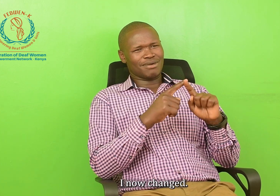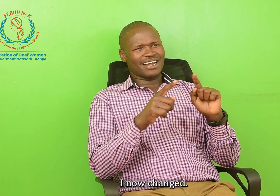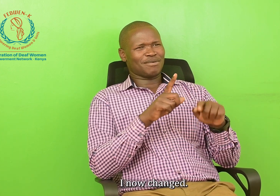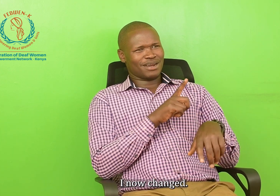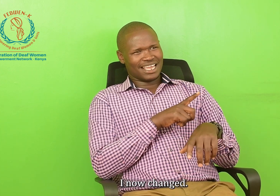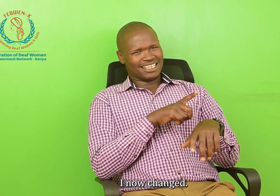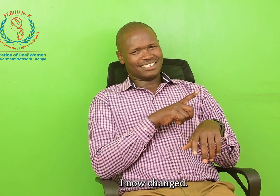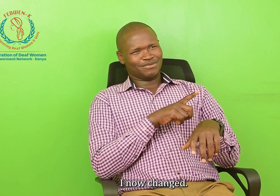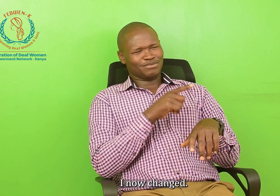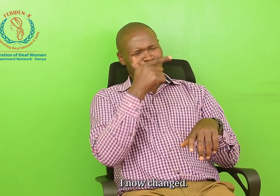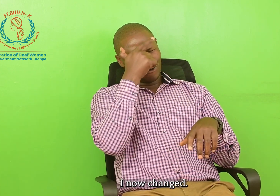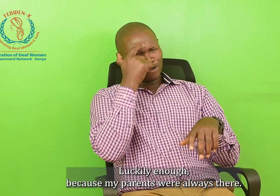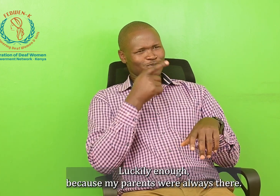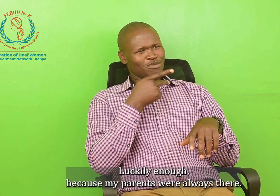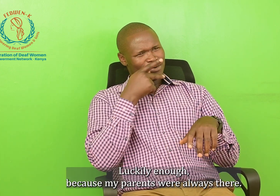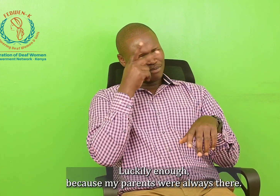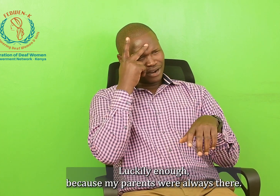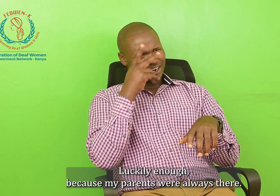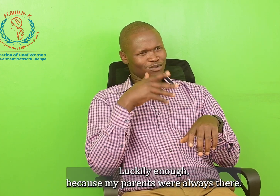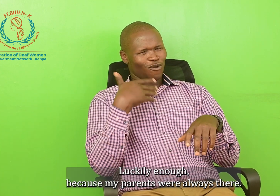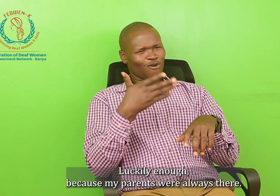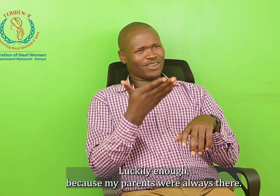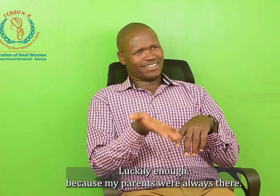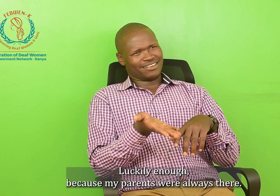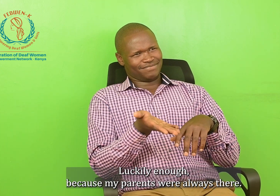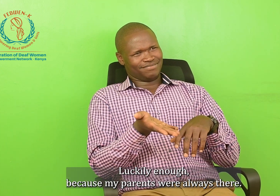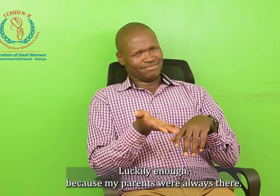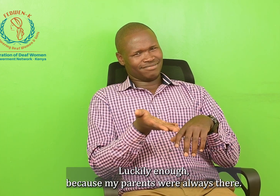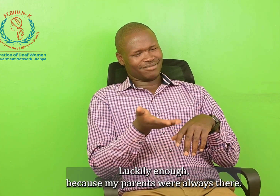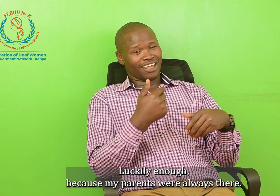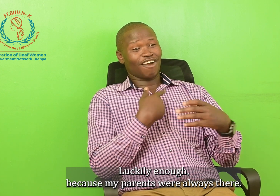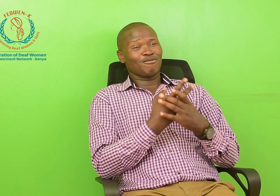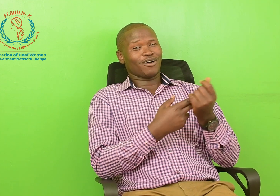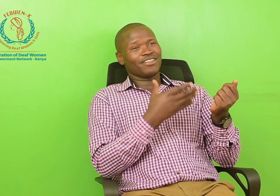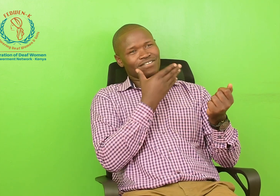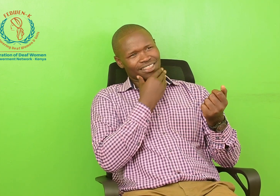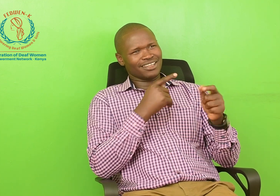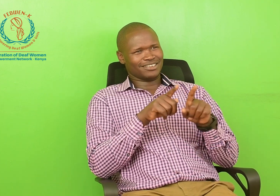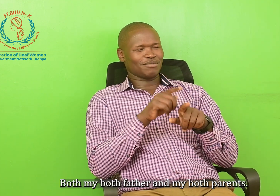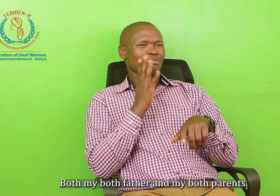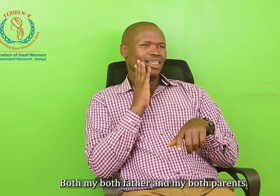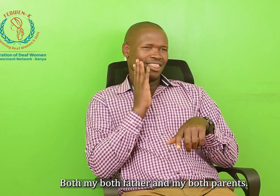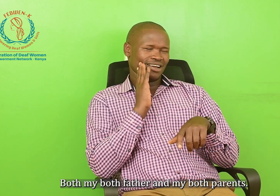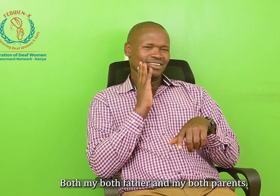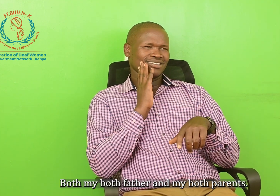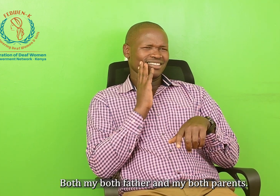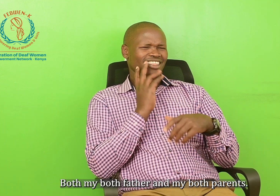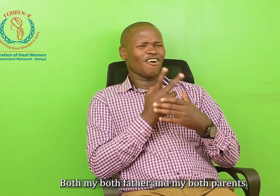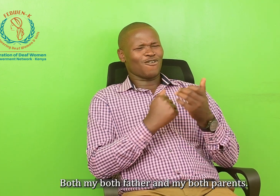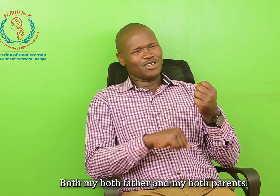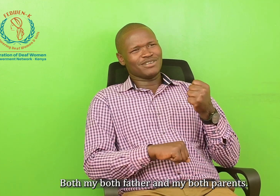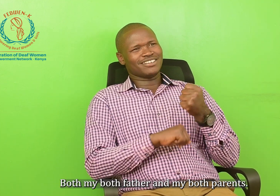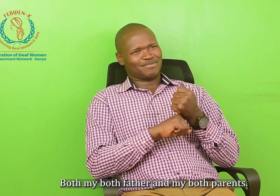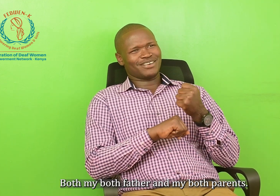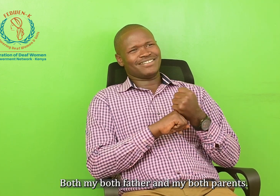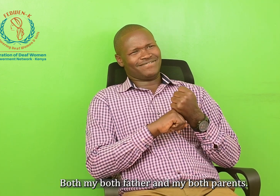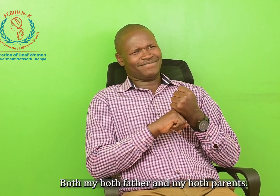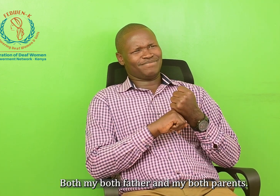now I changed. Now, luckily enough, because my parents were always there, both father and my both